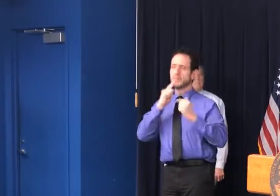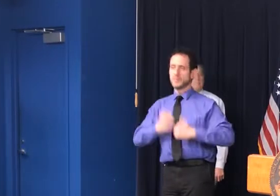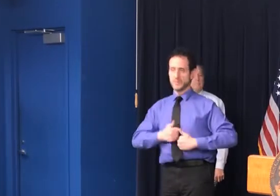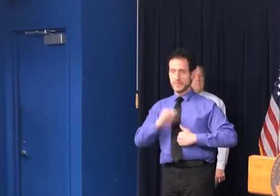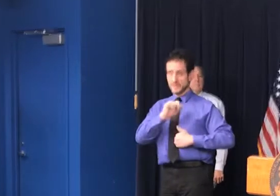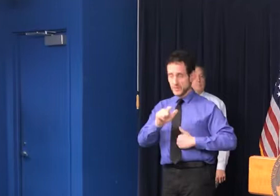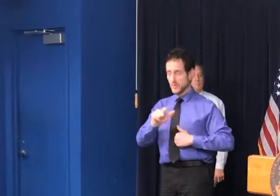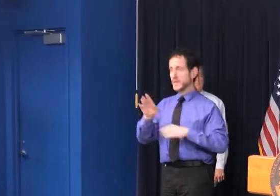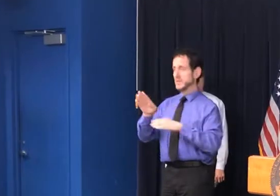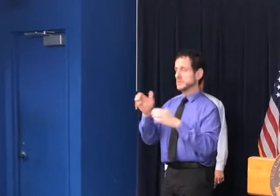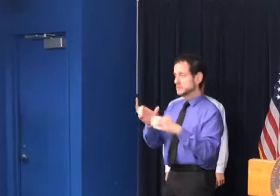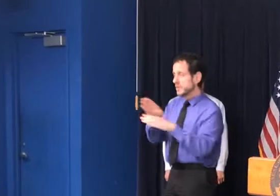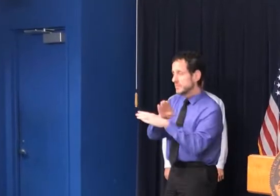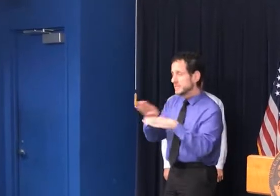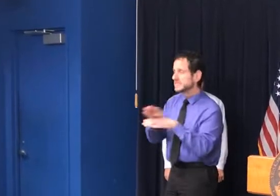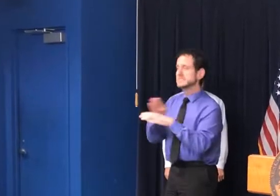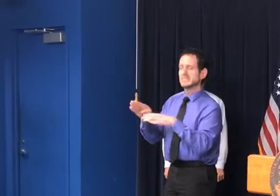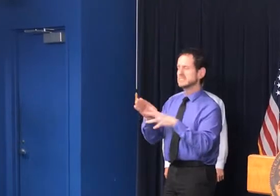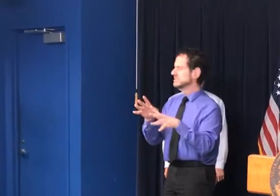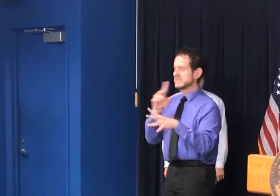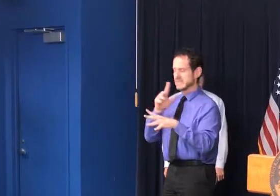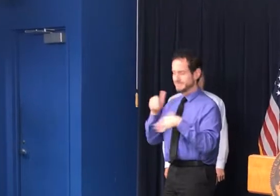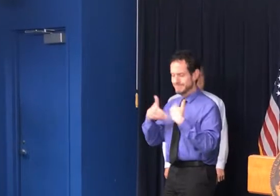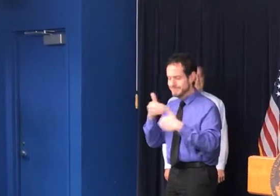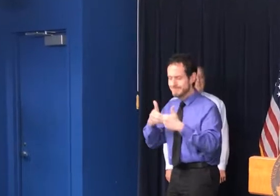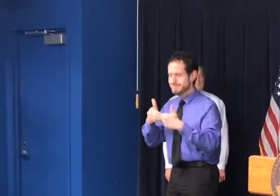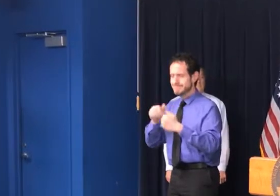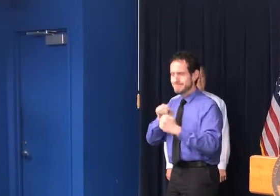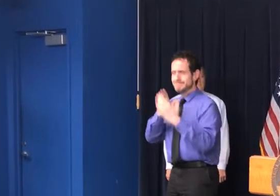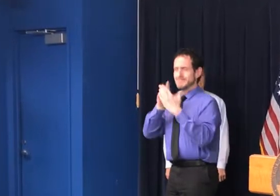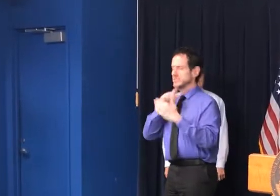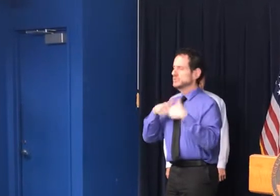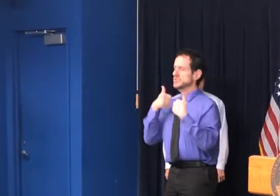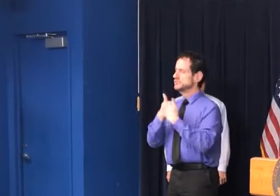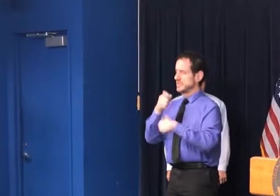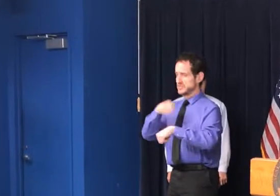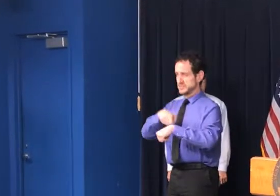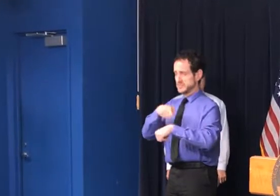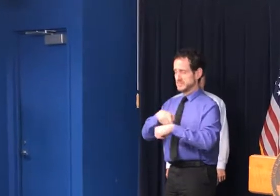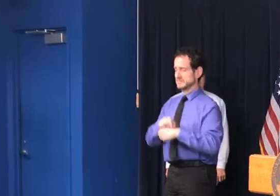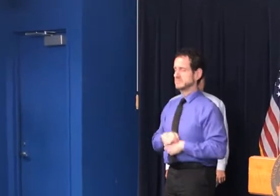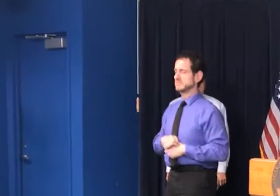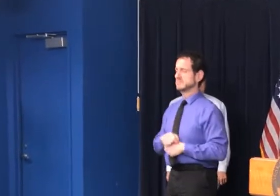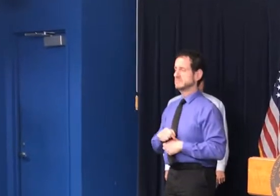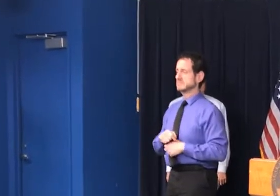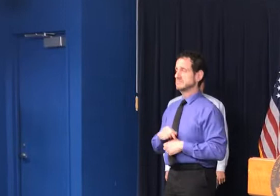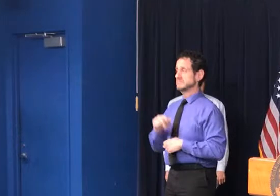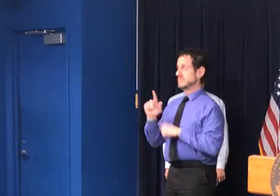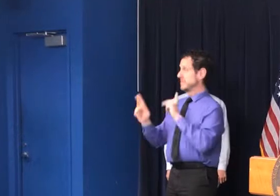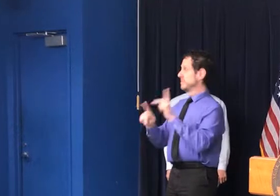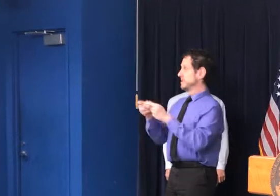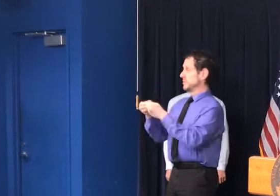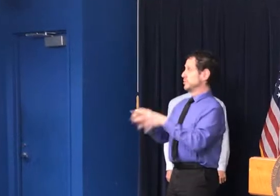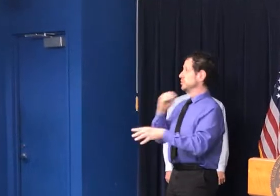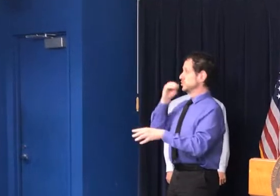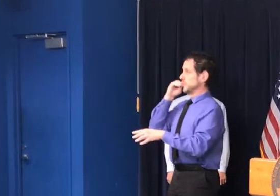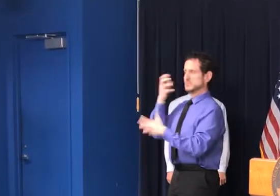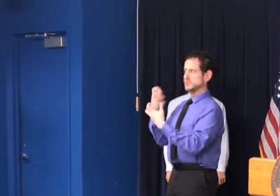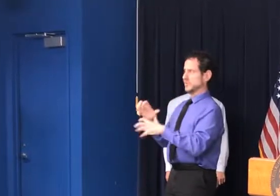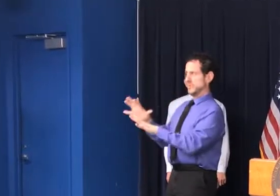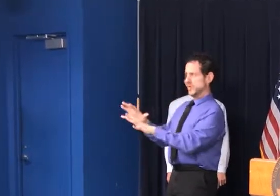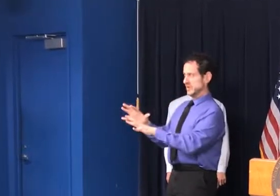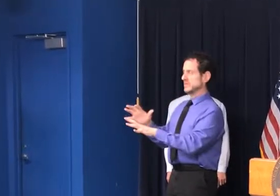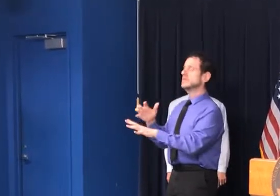they navigate this extremely challenging time. To keep people from losing their homes, last week I